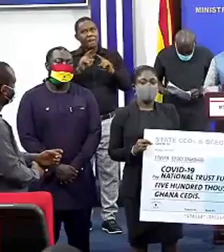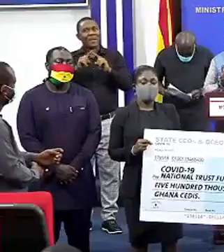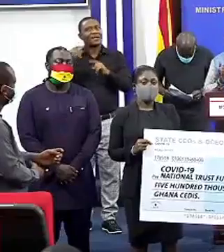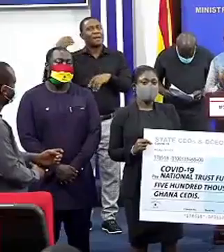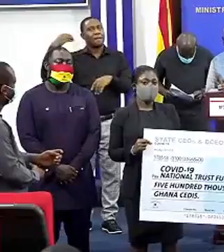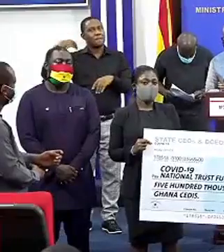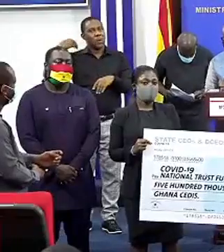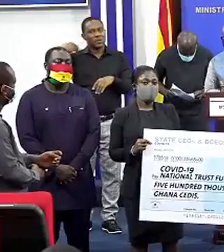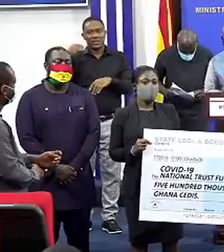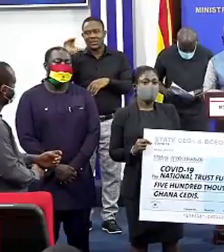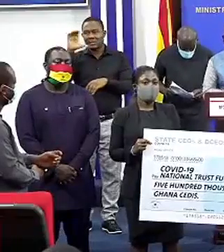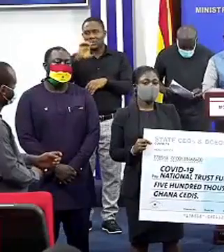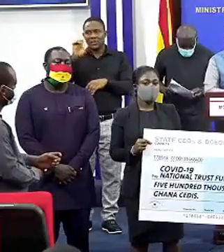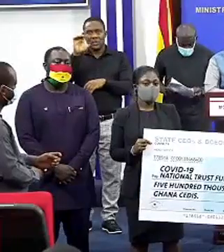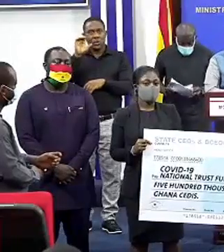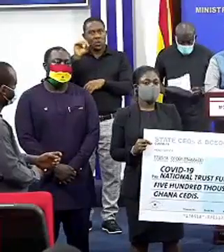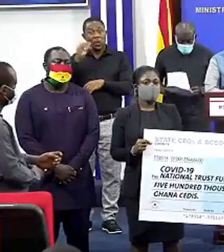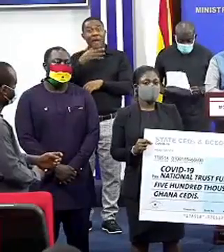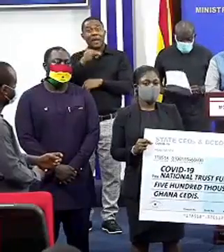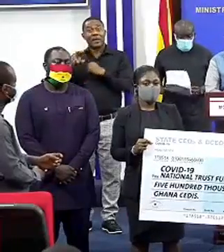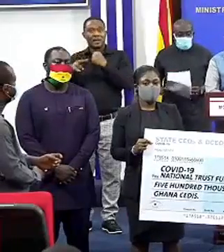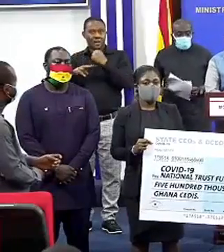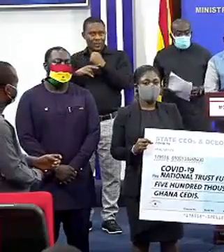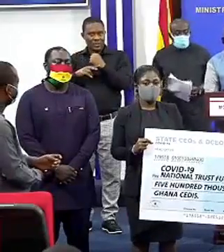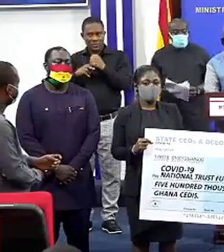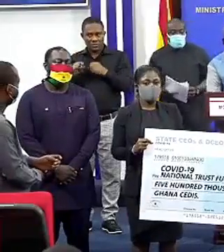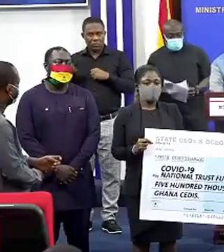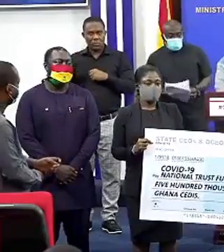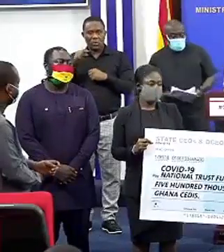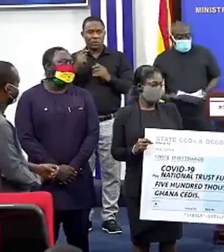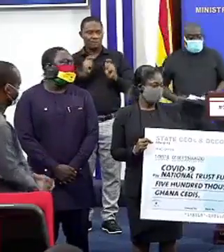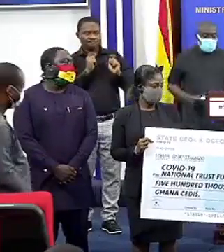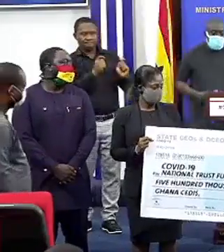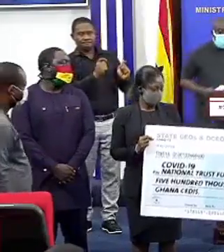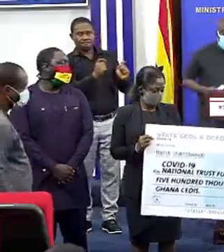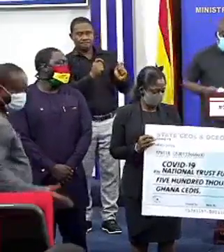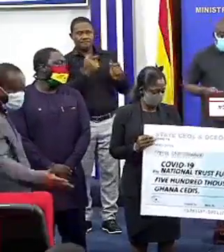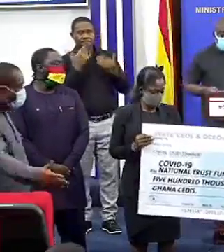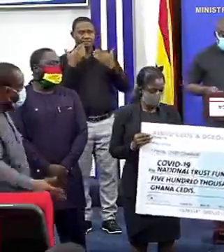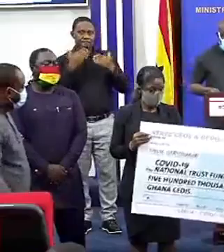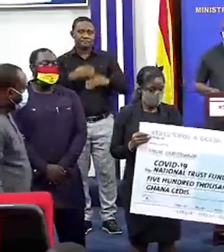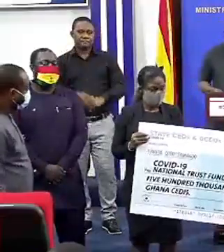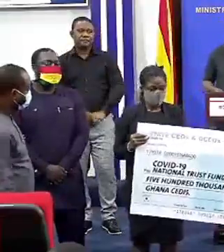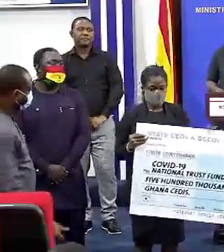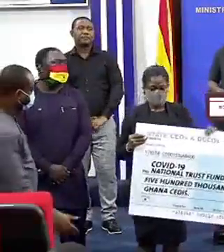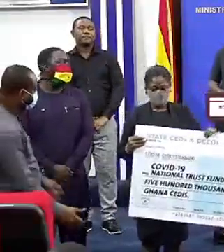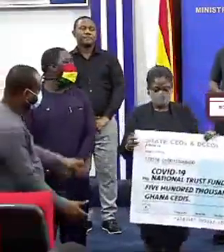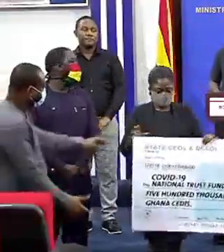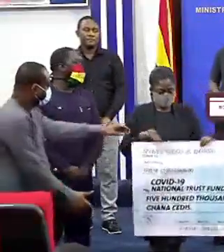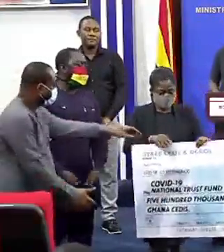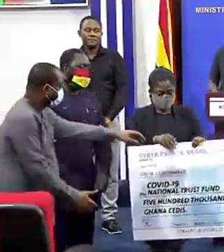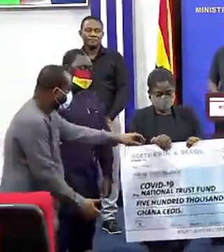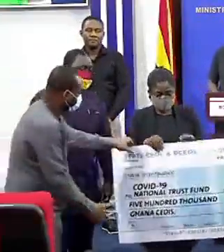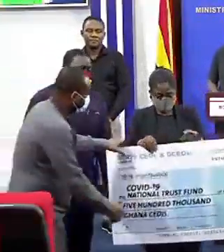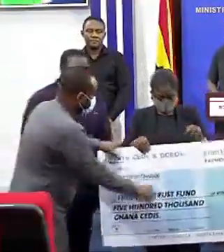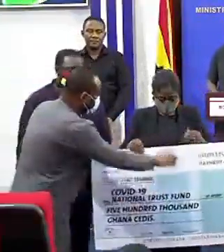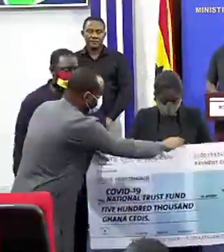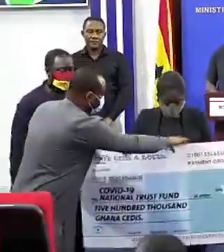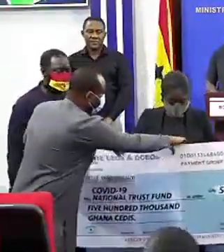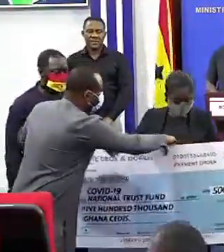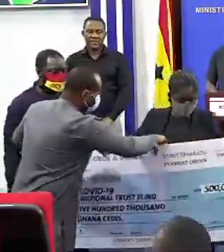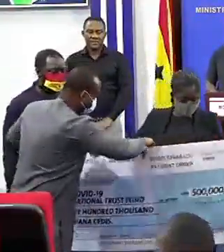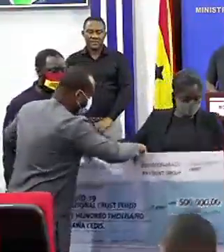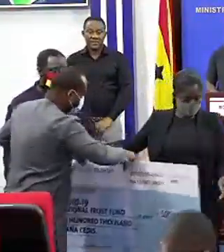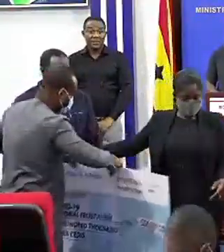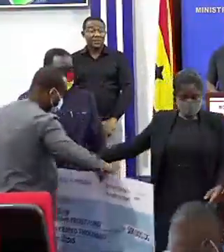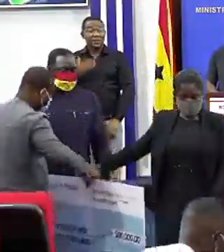the CEOs and the deputy CEOs. Thank you very much. So So CEOs and deputies and SIGA for continuing,